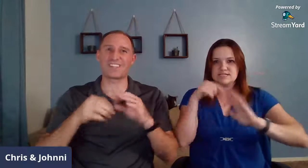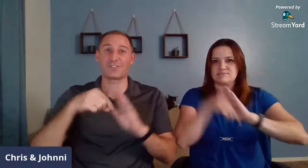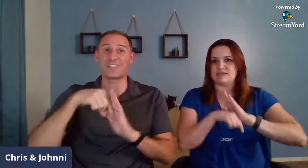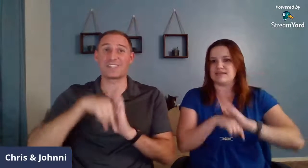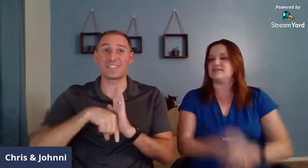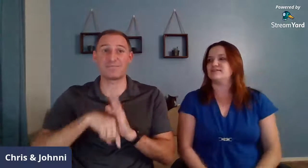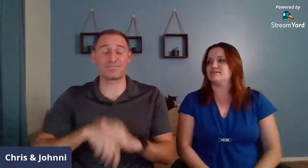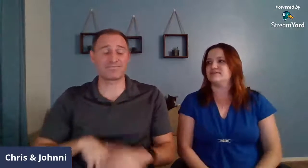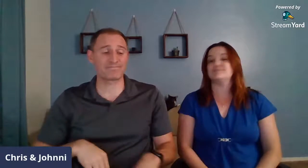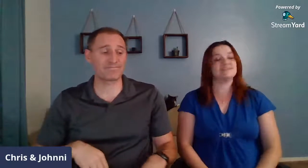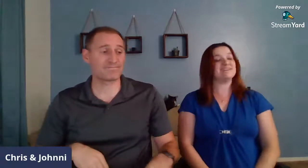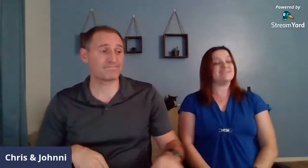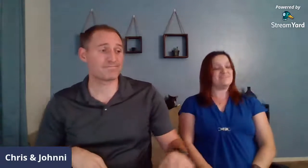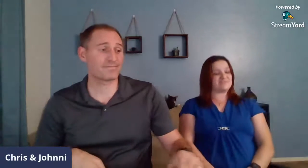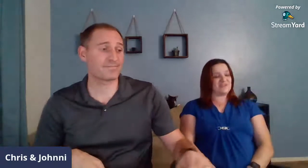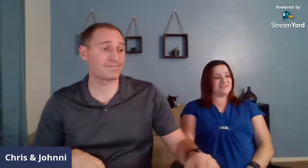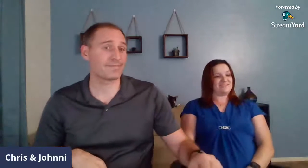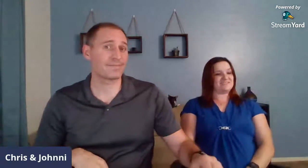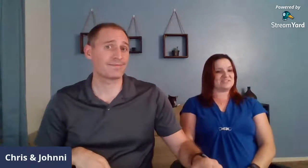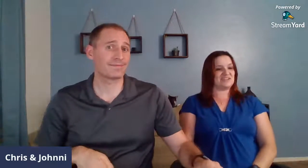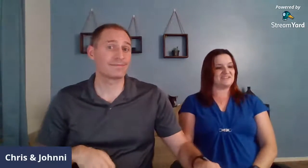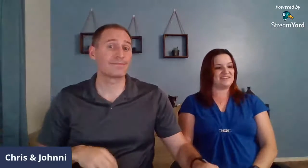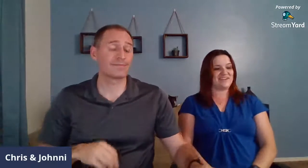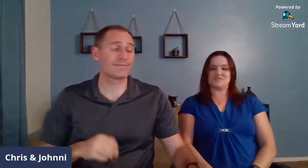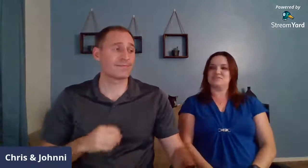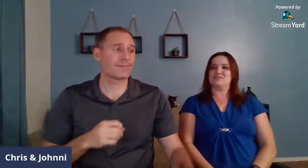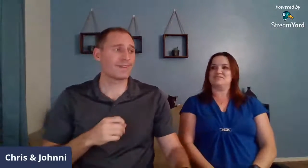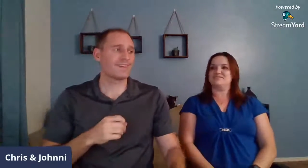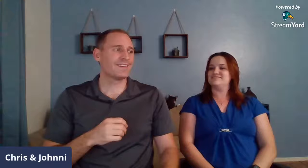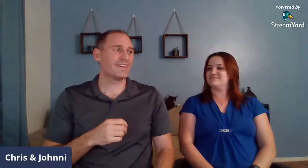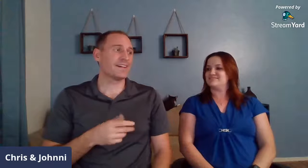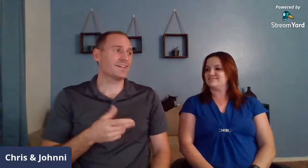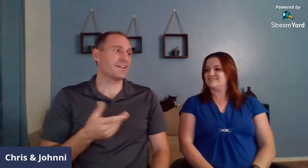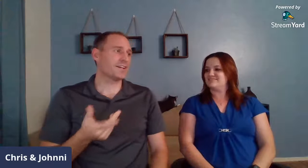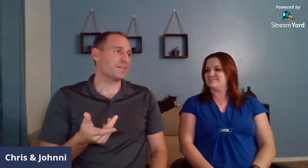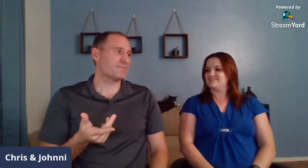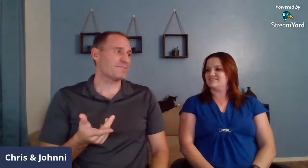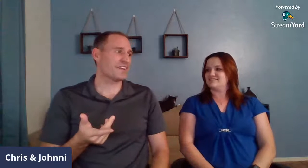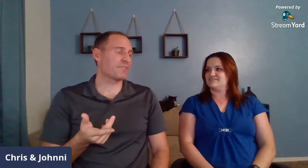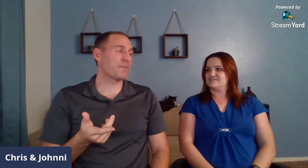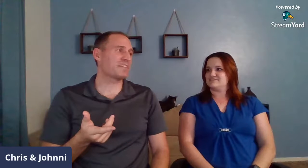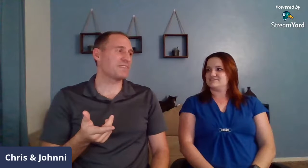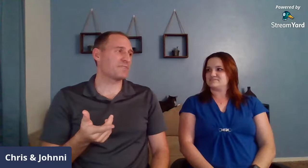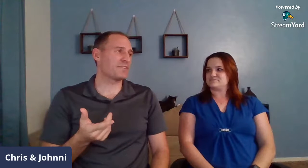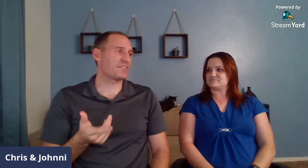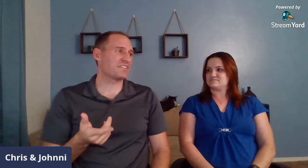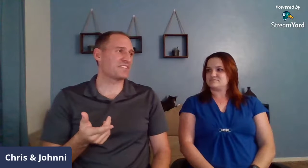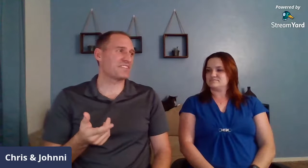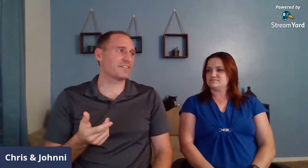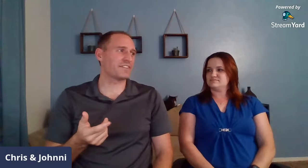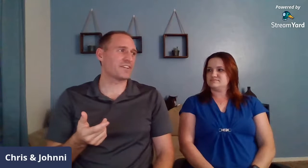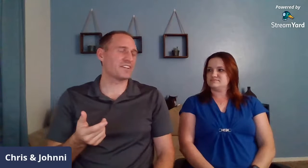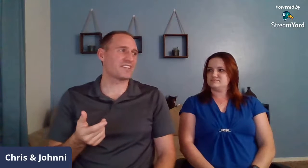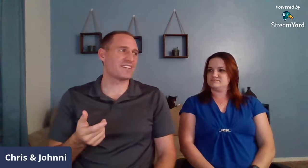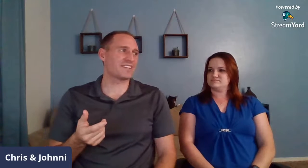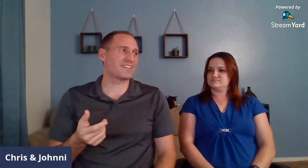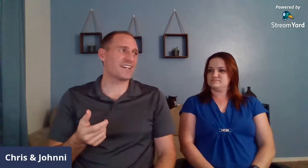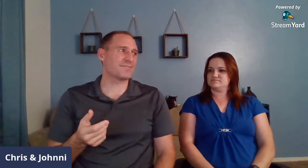really meaning. deep. It was fun. It was a lot of fun. I like doing that one. Yeah. But it reminds me of, there was this deaf friend of ours that